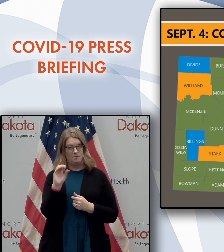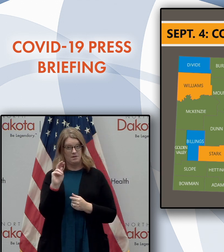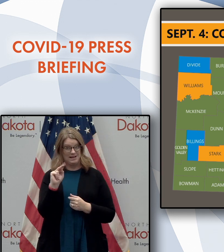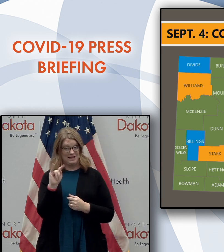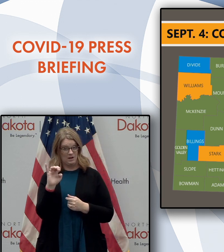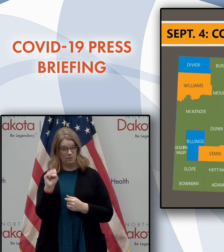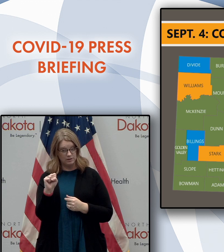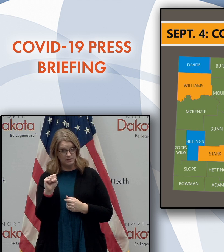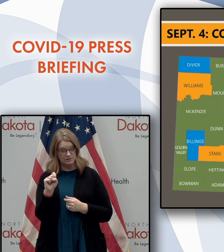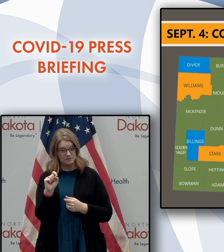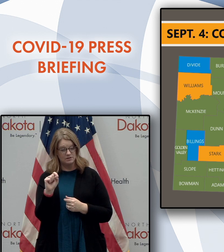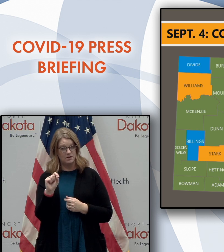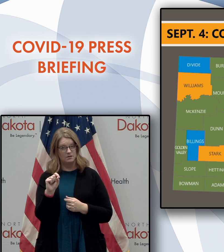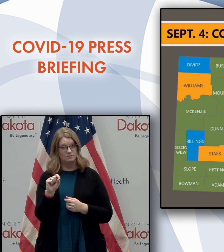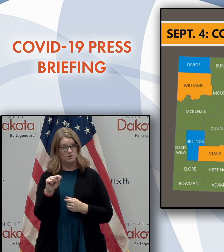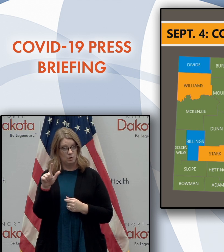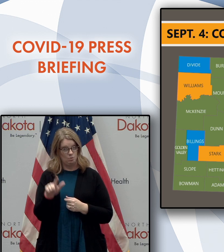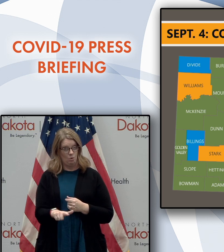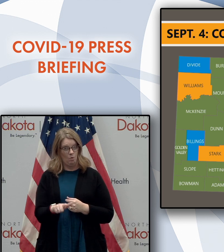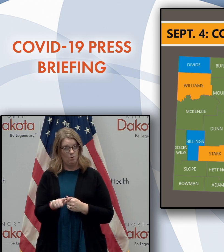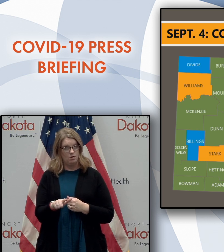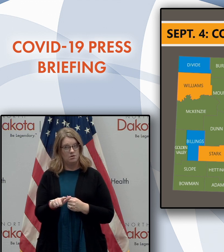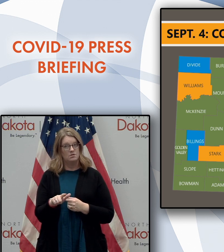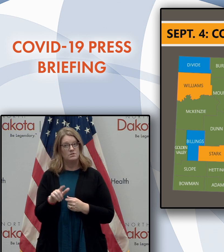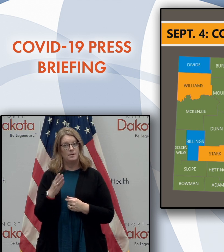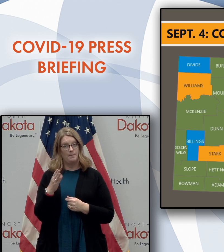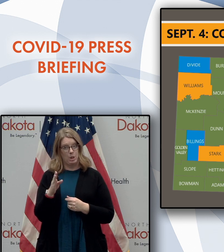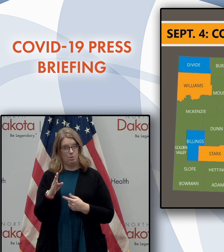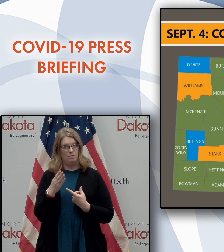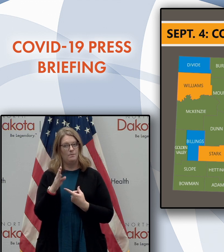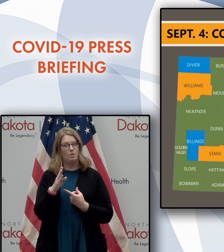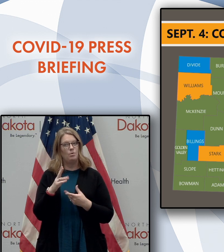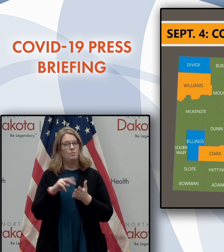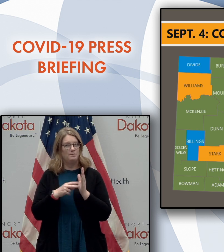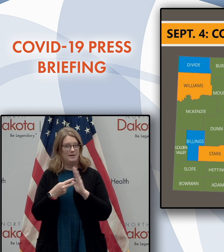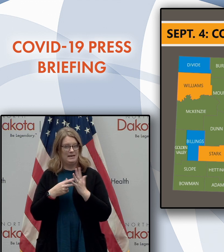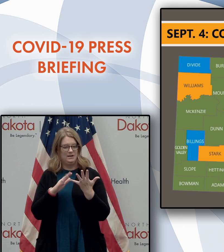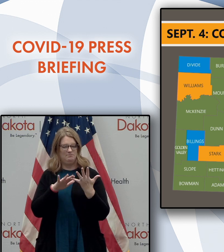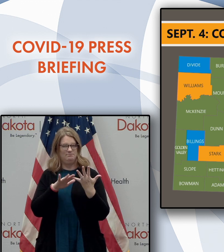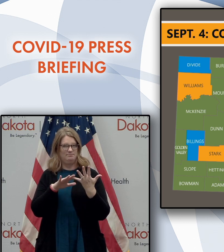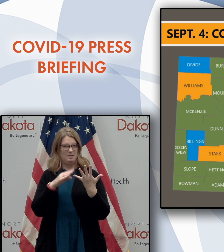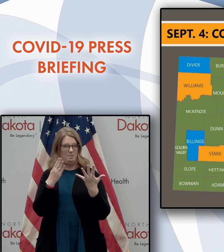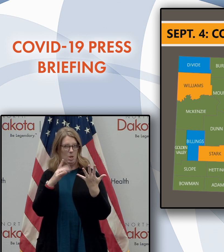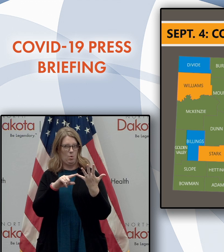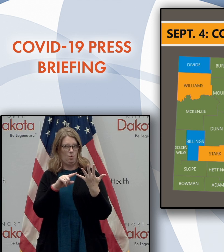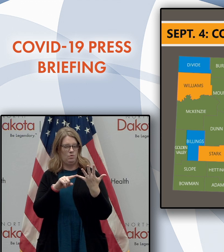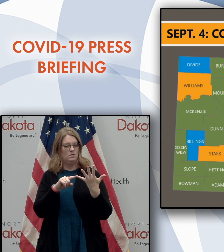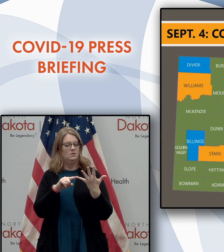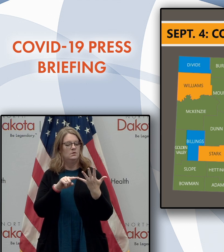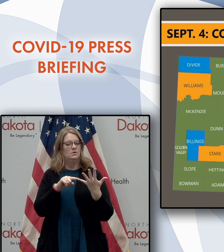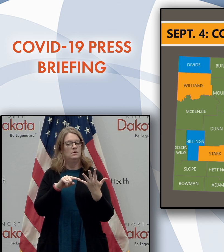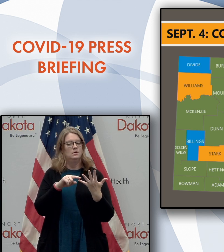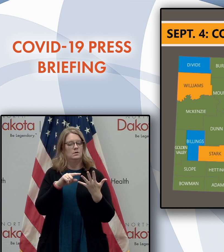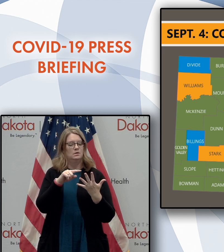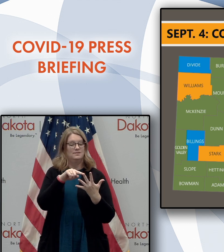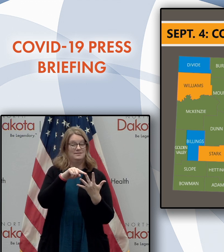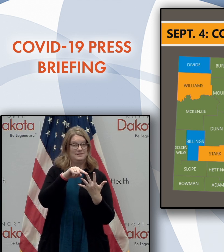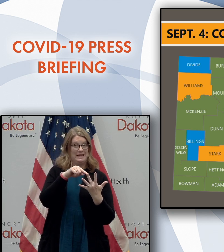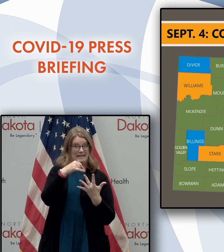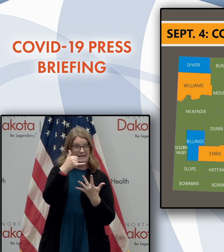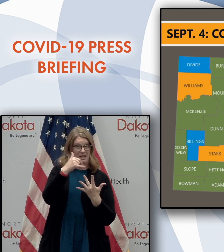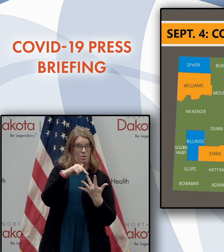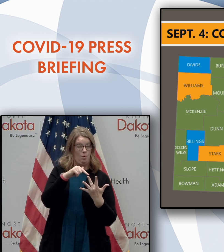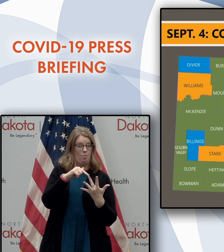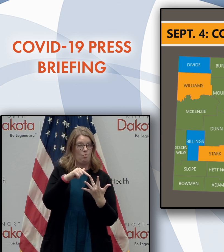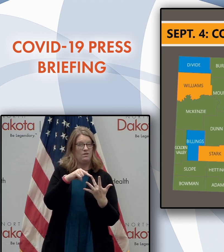went to lower level risk to blue being better here. That's the lowest level. And yellow, where they went